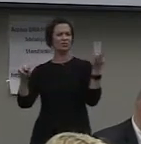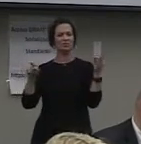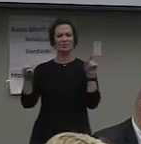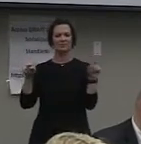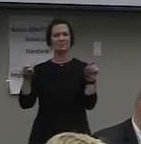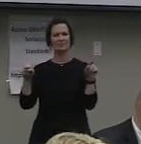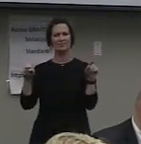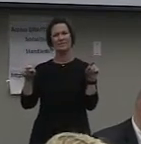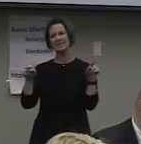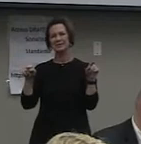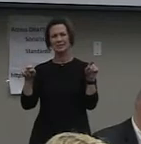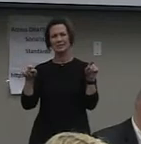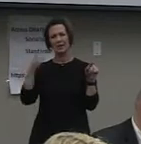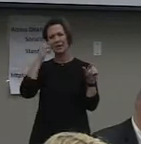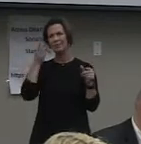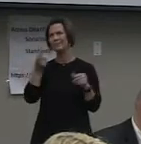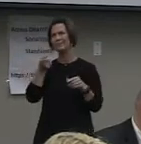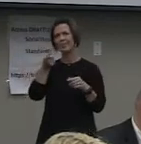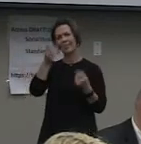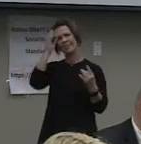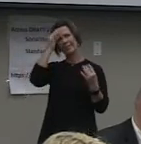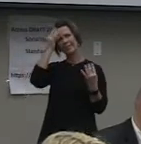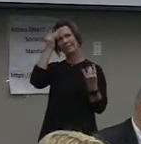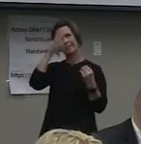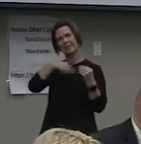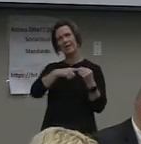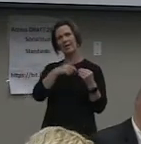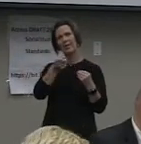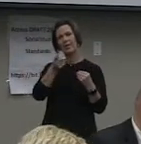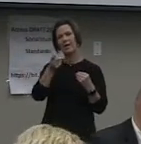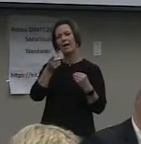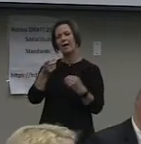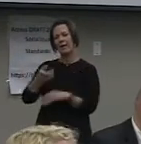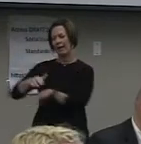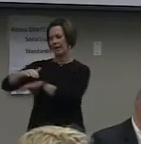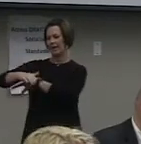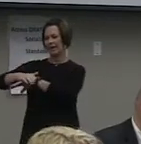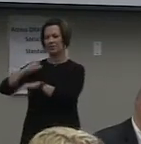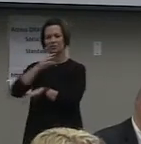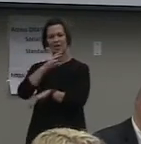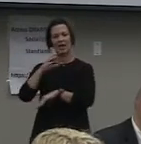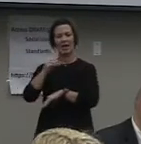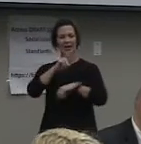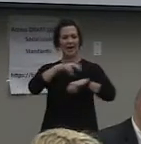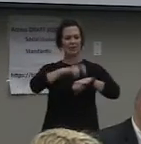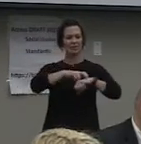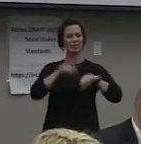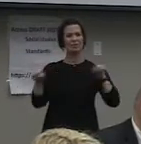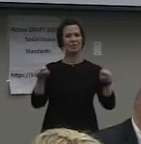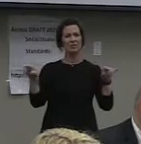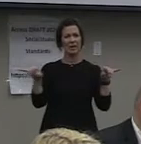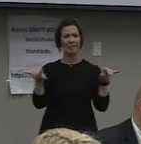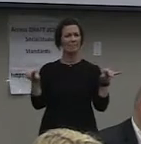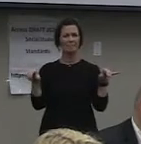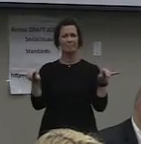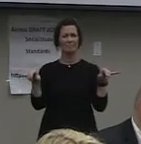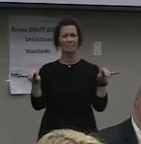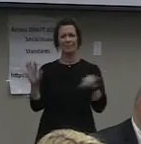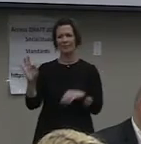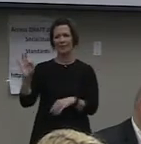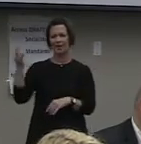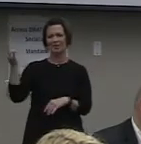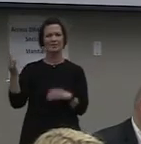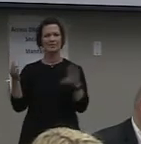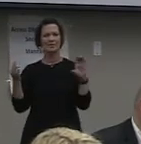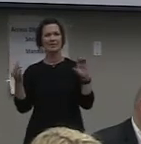are English. They're just not the same thing. The area of France, current France, where the Cajun people were